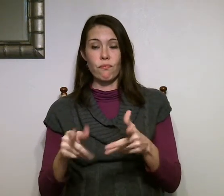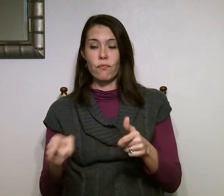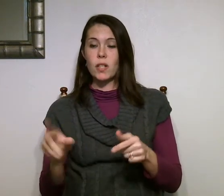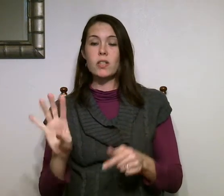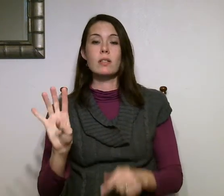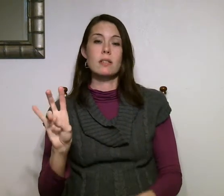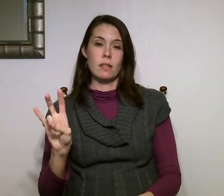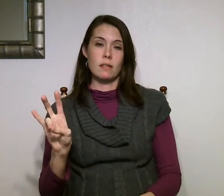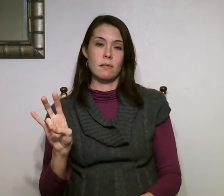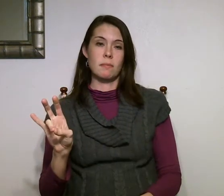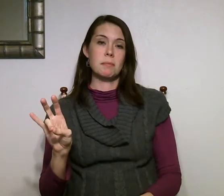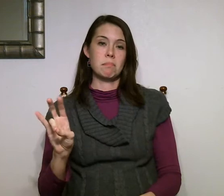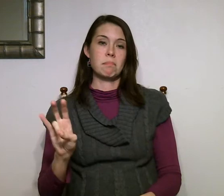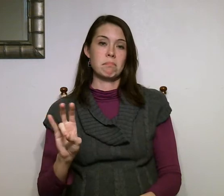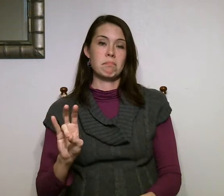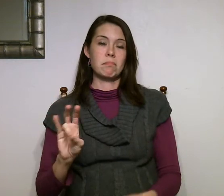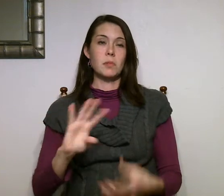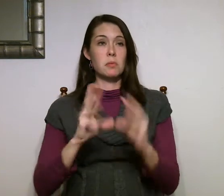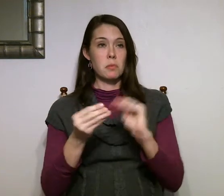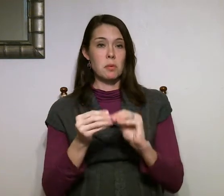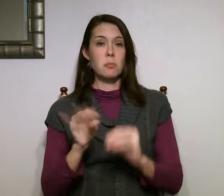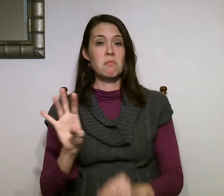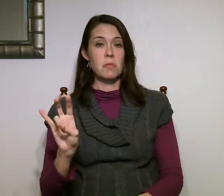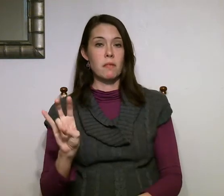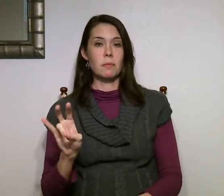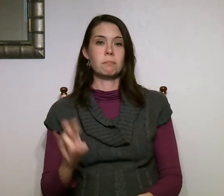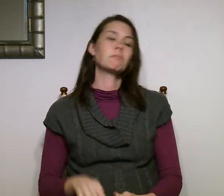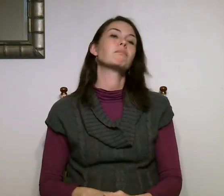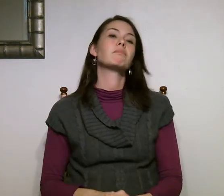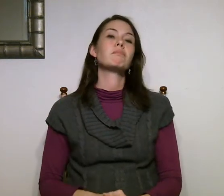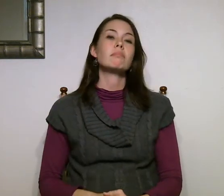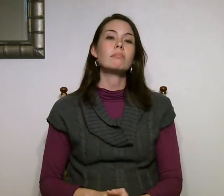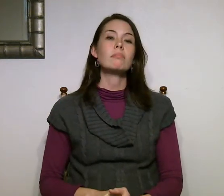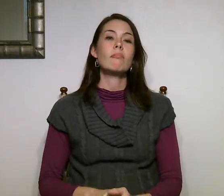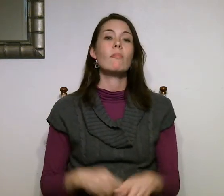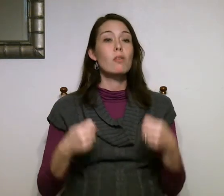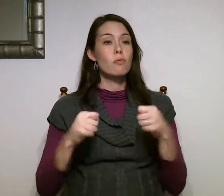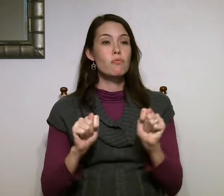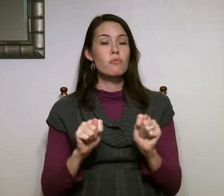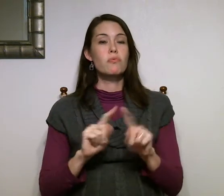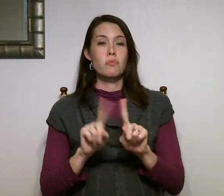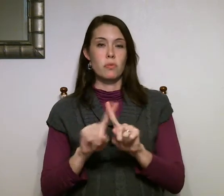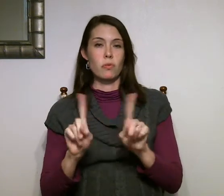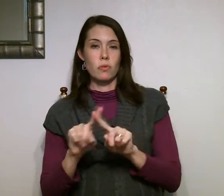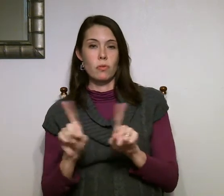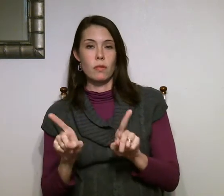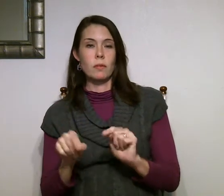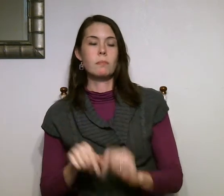answer. We could do a couple of different ones. We could say, what if I asked you what 8 plus 1